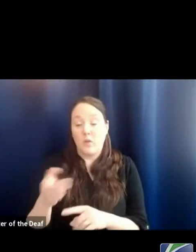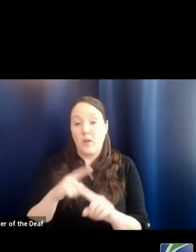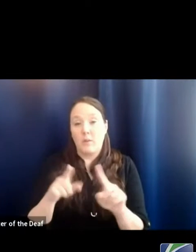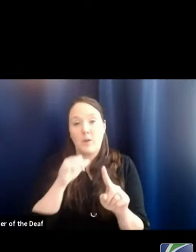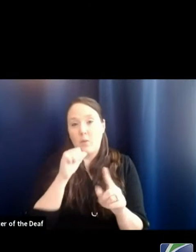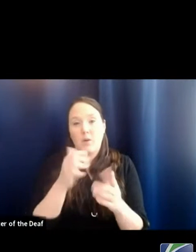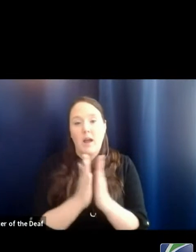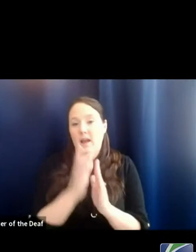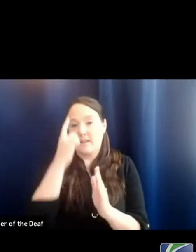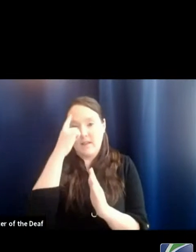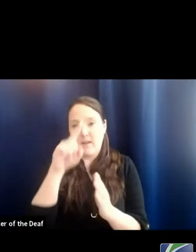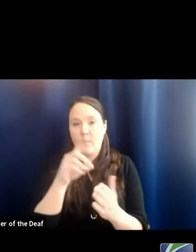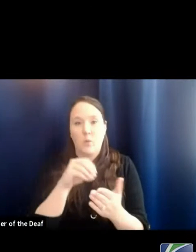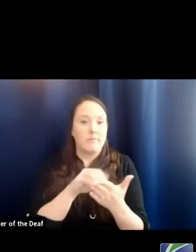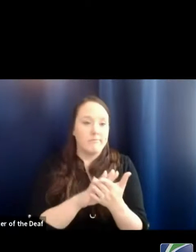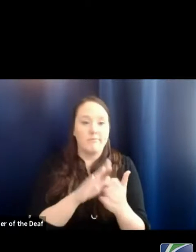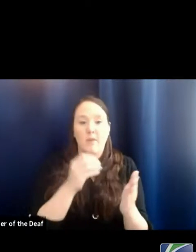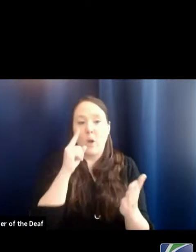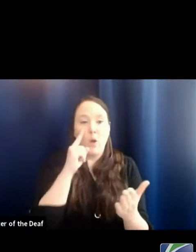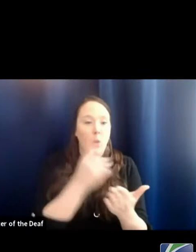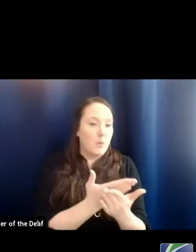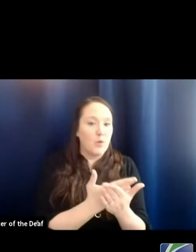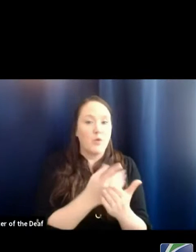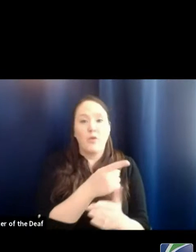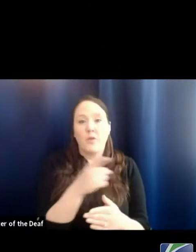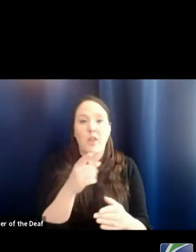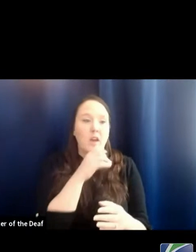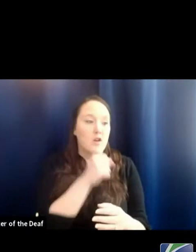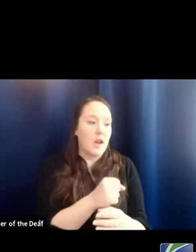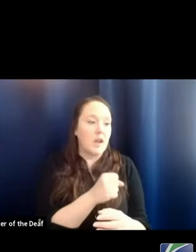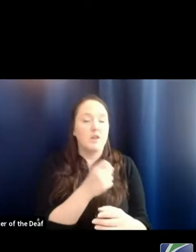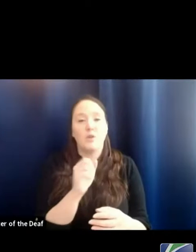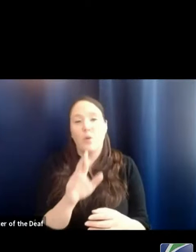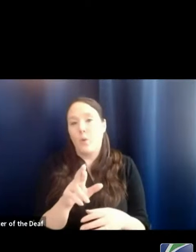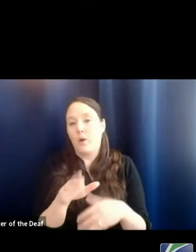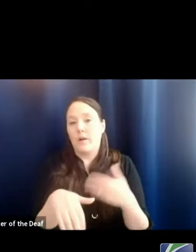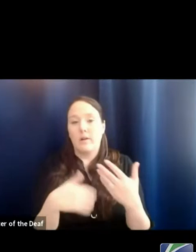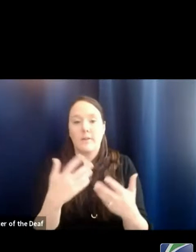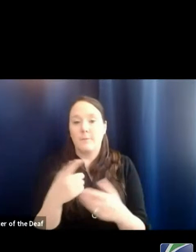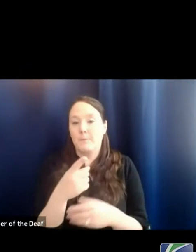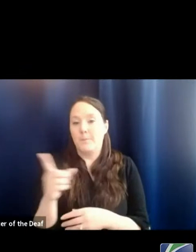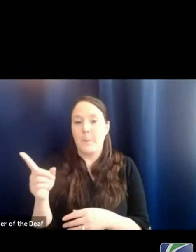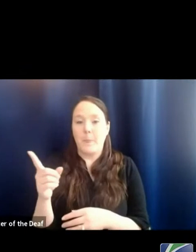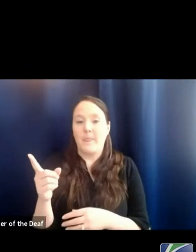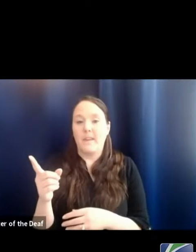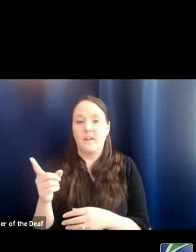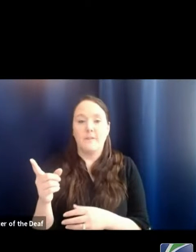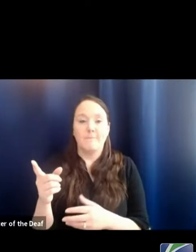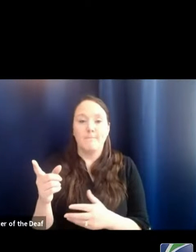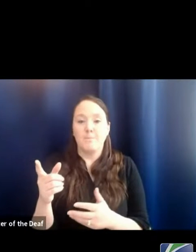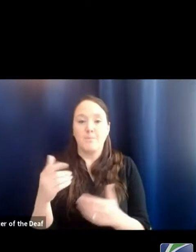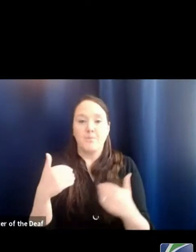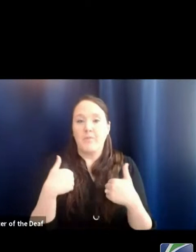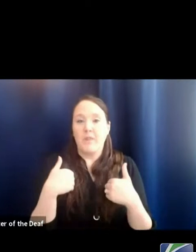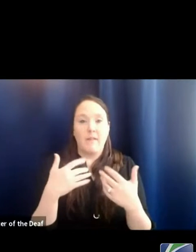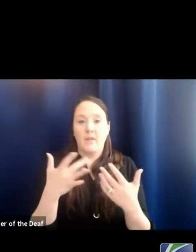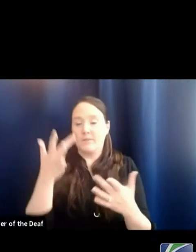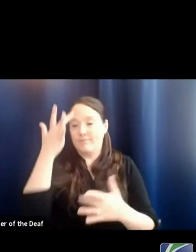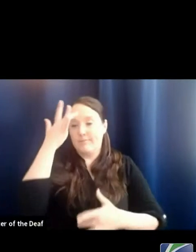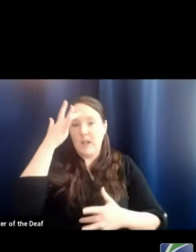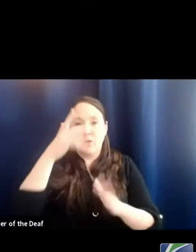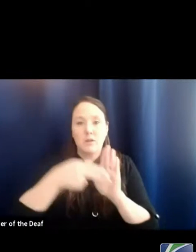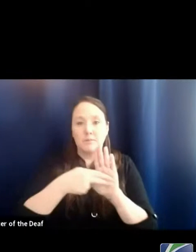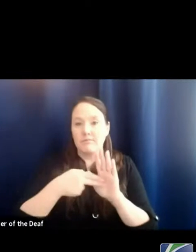for any documentation or proof that they are the age they are, or that they are have a chronic illness or anything